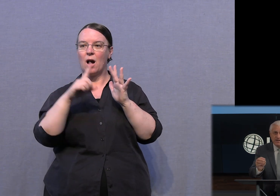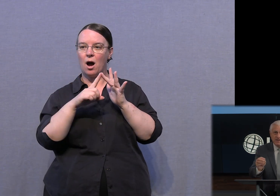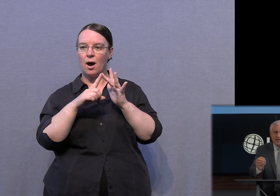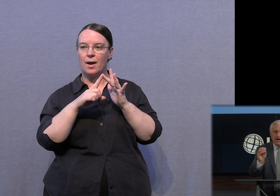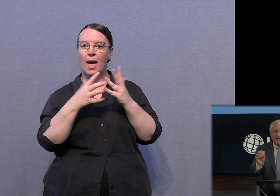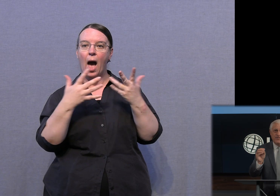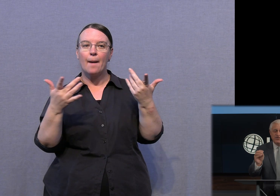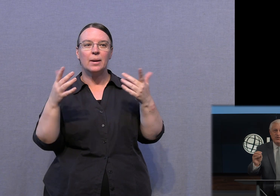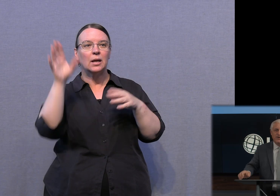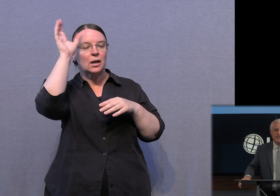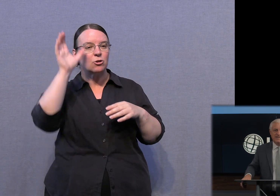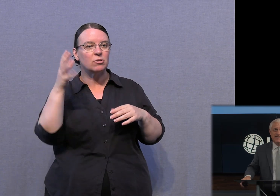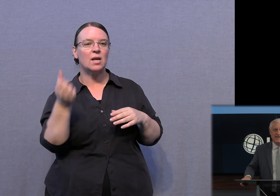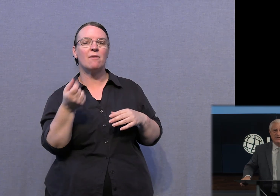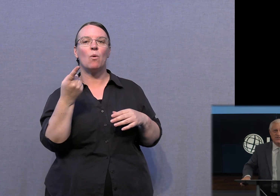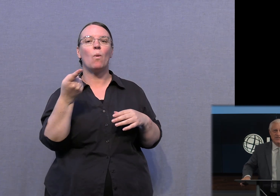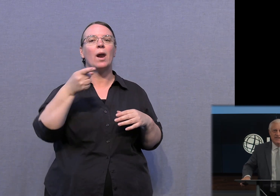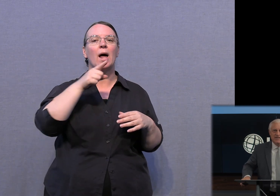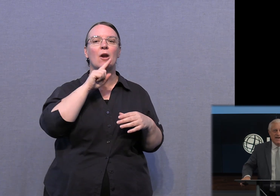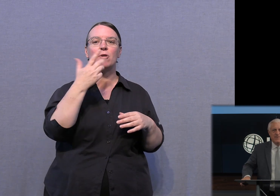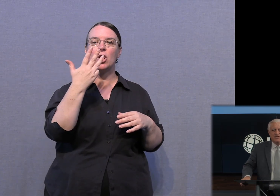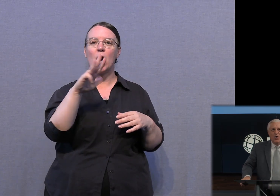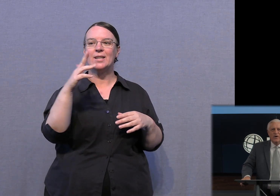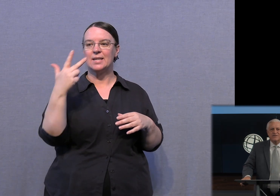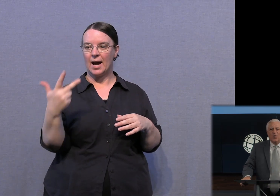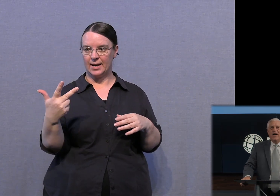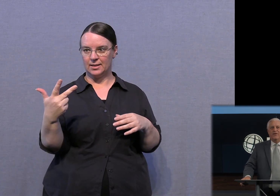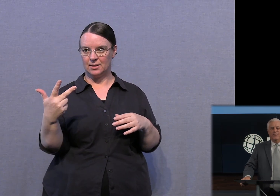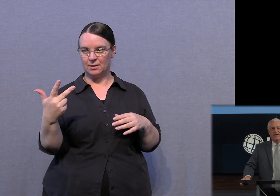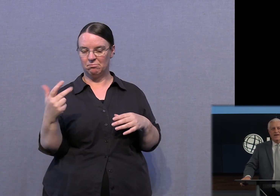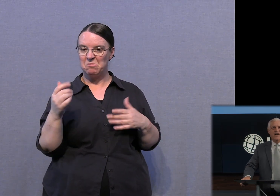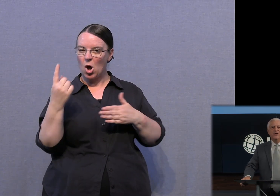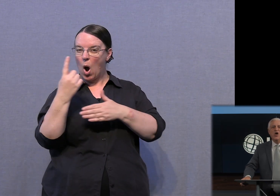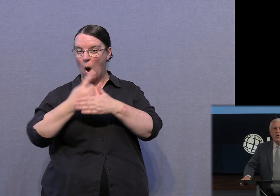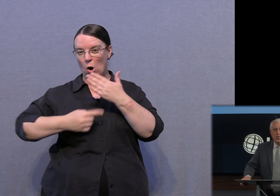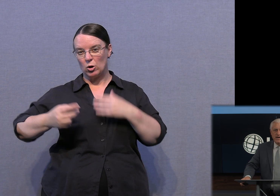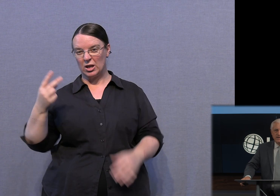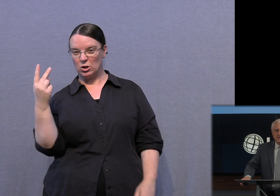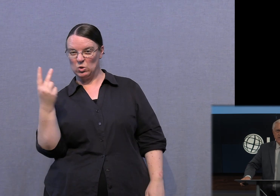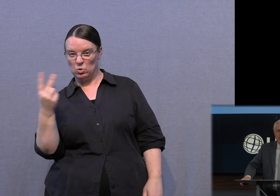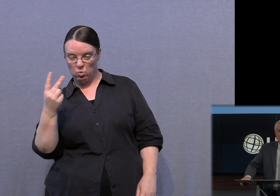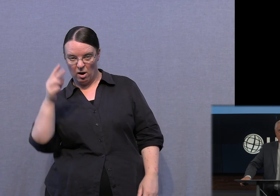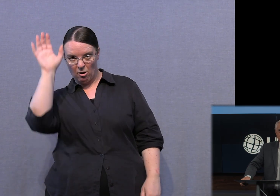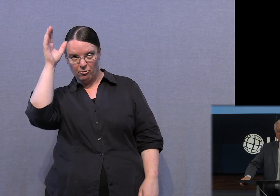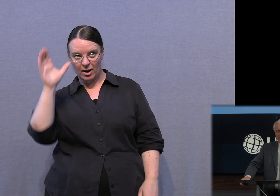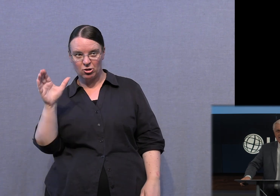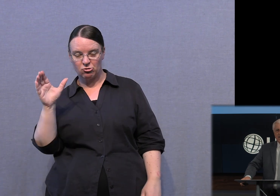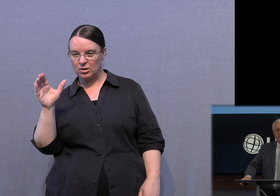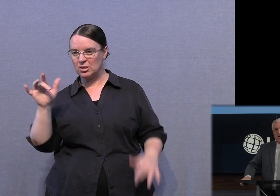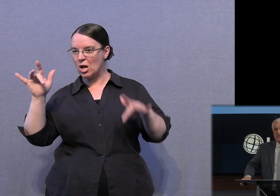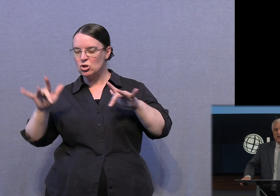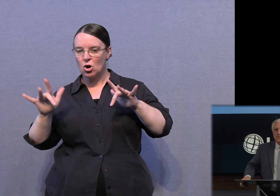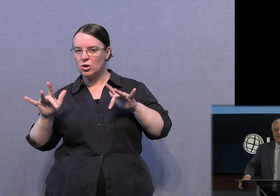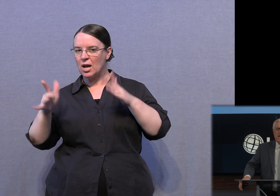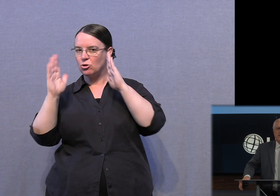198 of the 210 nations. That means only 12 have no witness, at least as